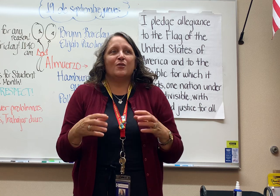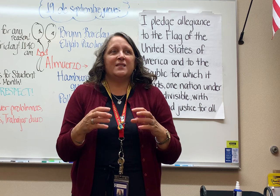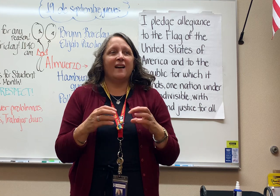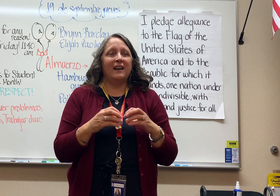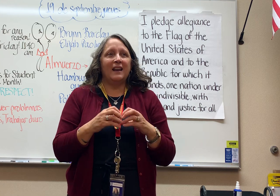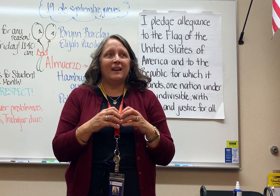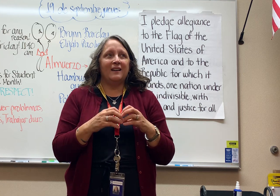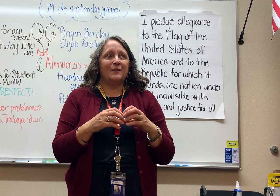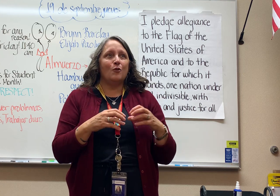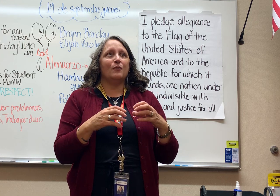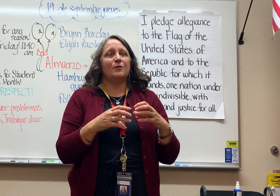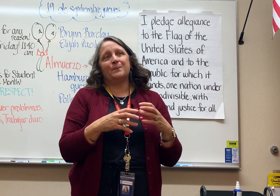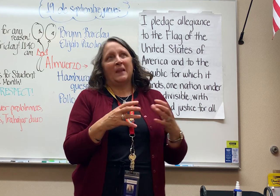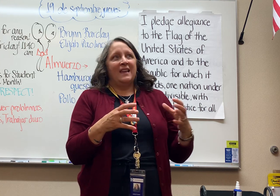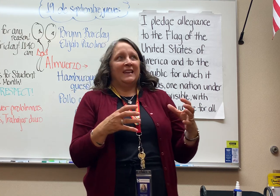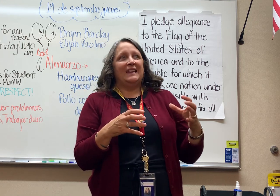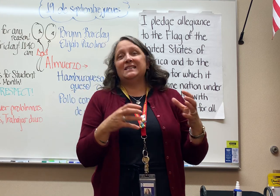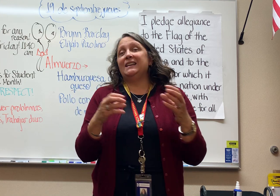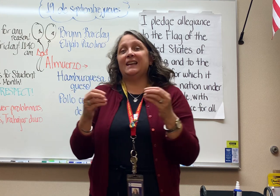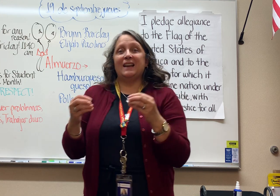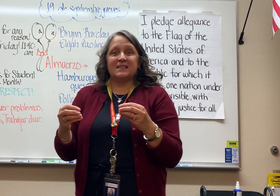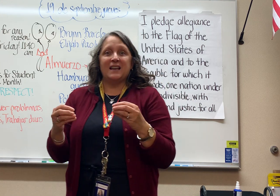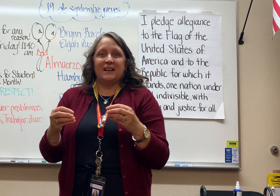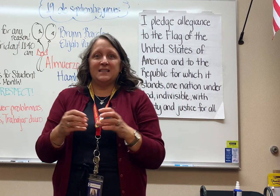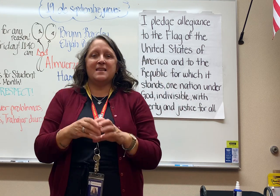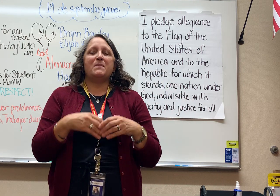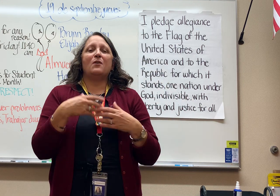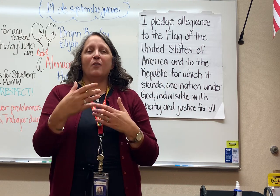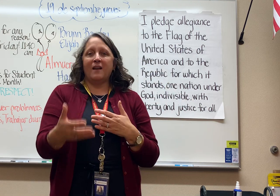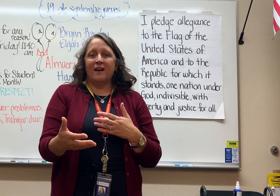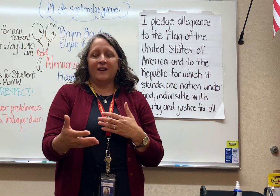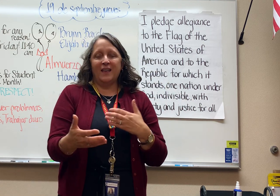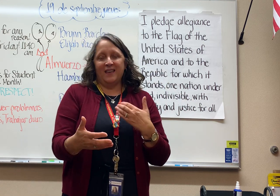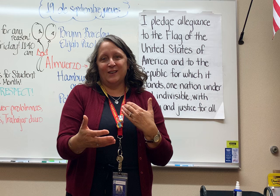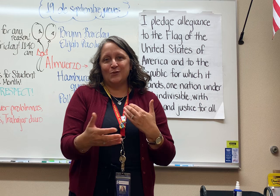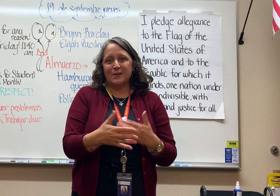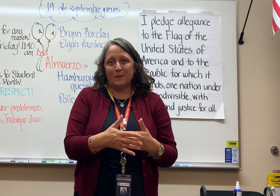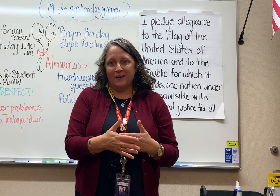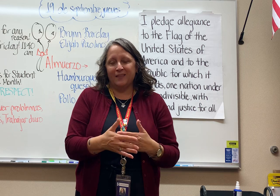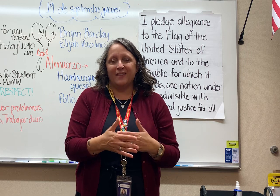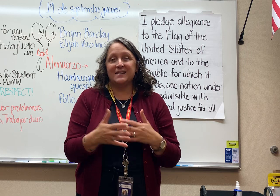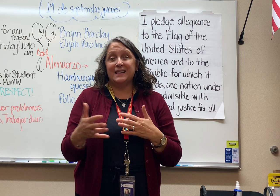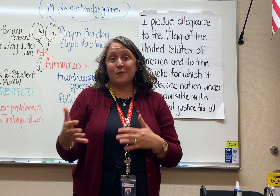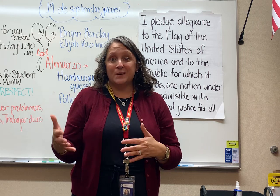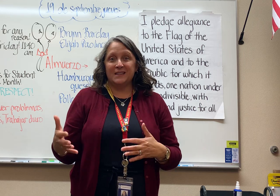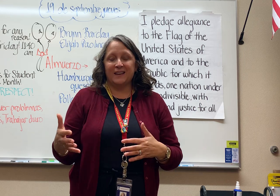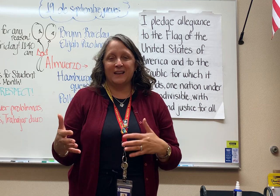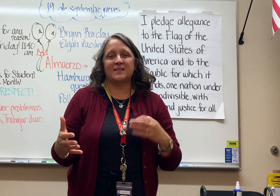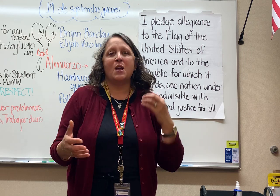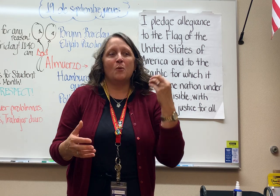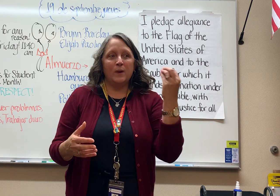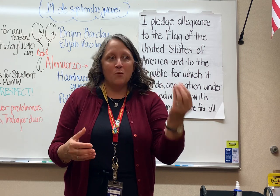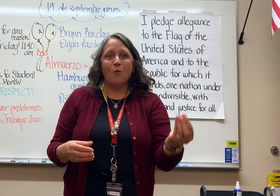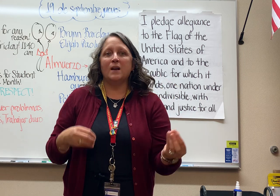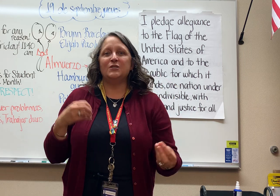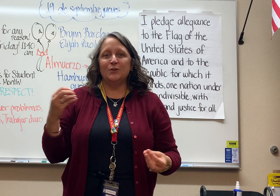sea, ¿quién tiene las ganas de mejorar sus habilidades lingüísticas? We want you to